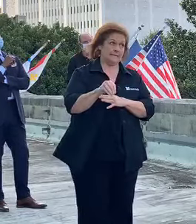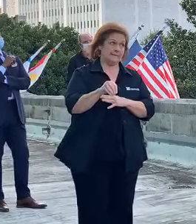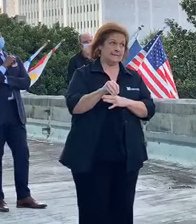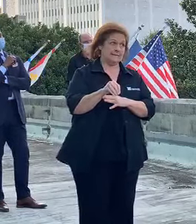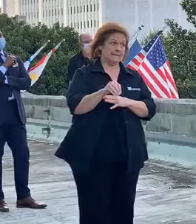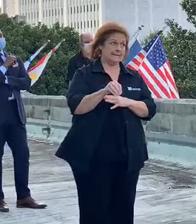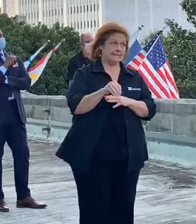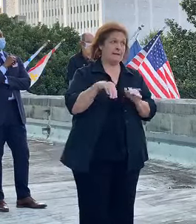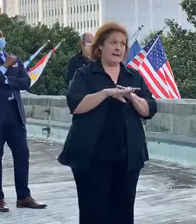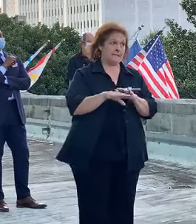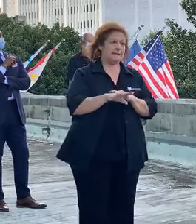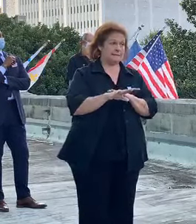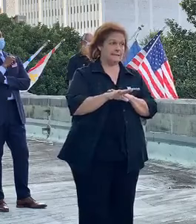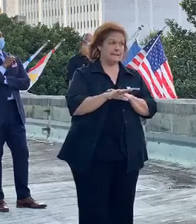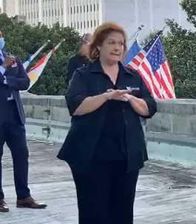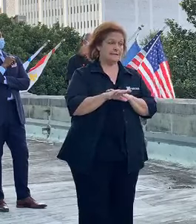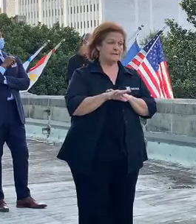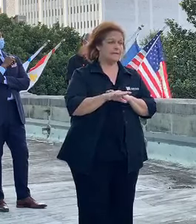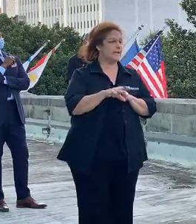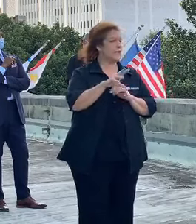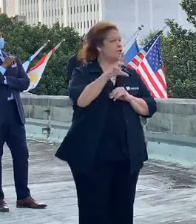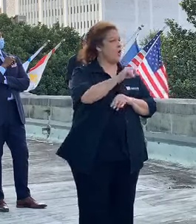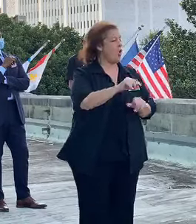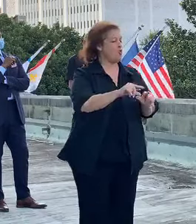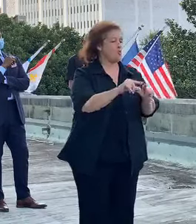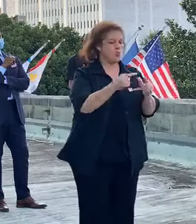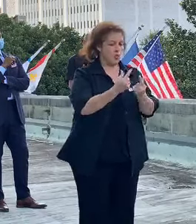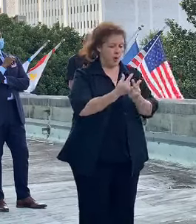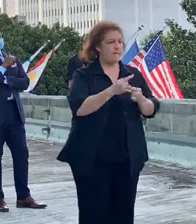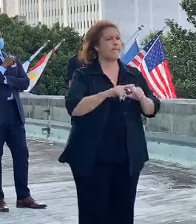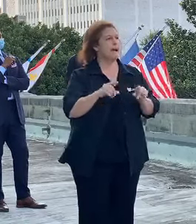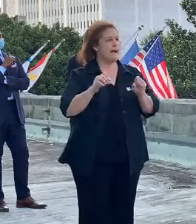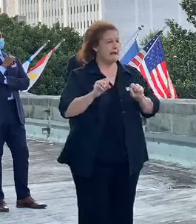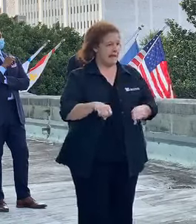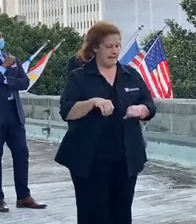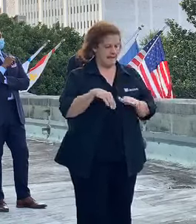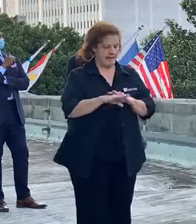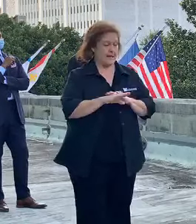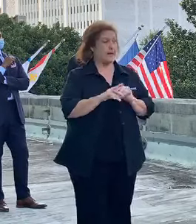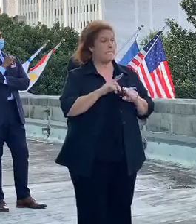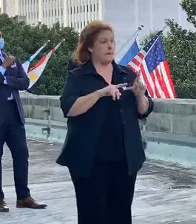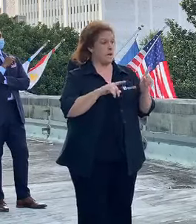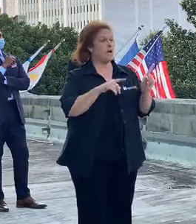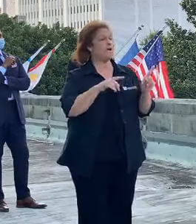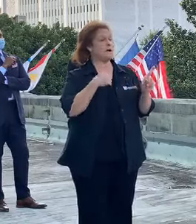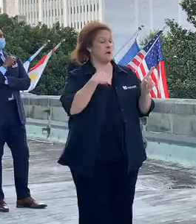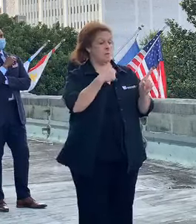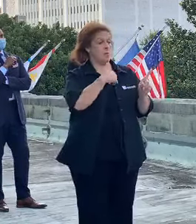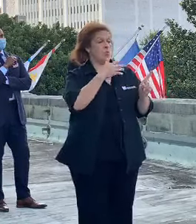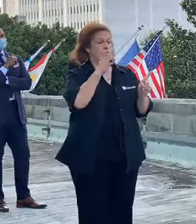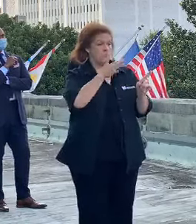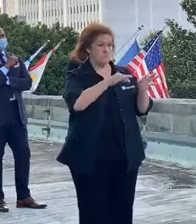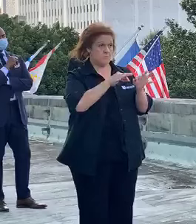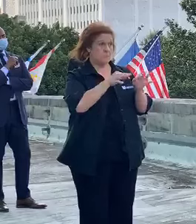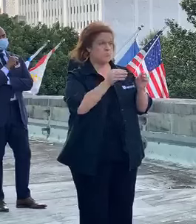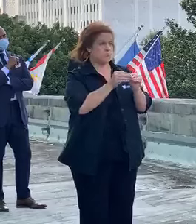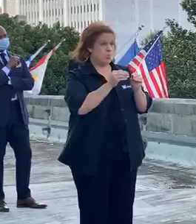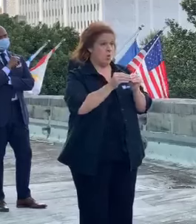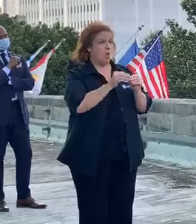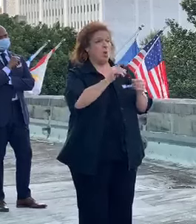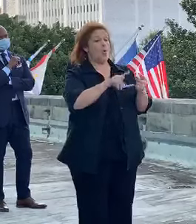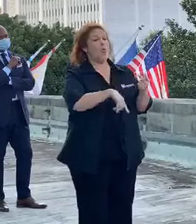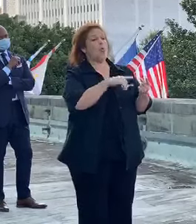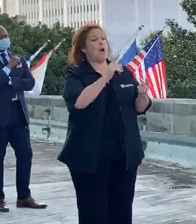capacity. They will. No groups, but they will. Now, you will hear more from the city in regards to